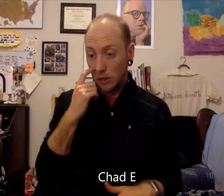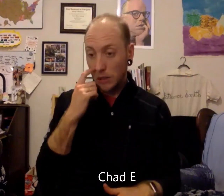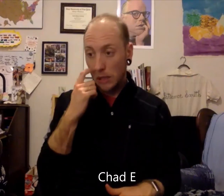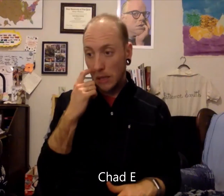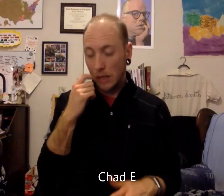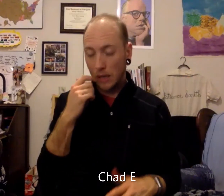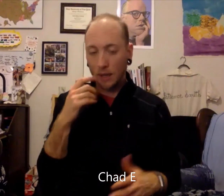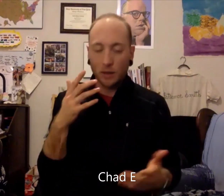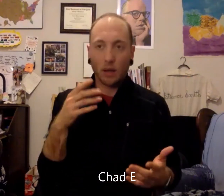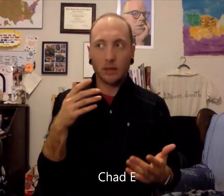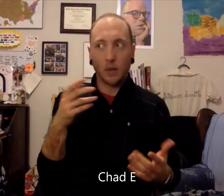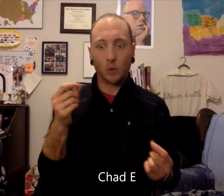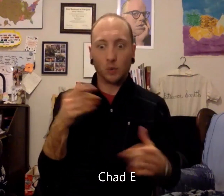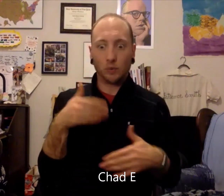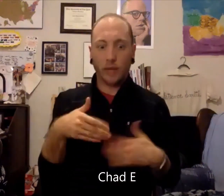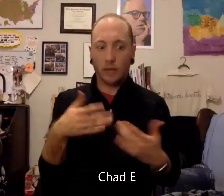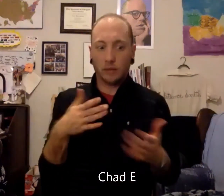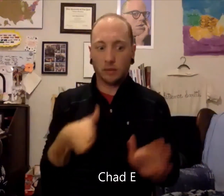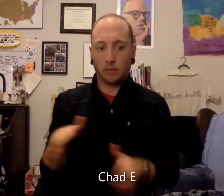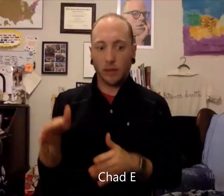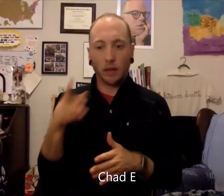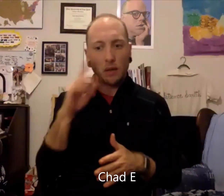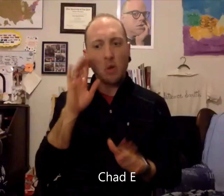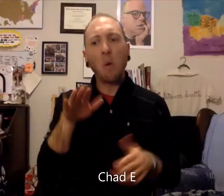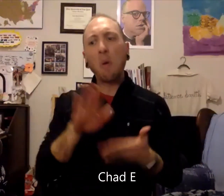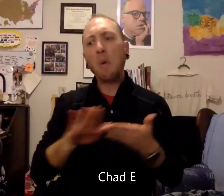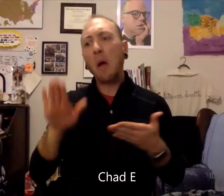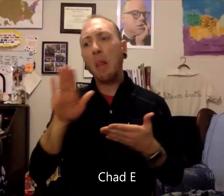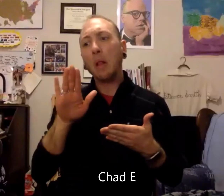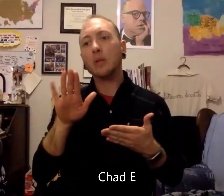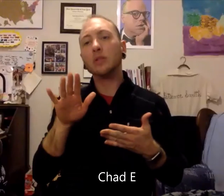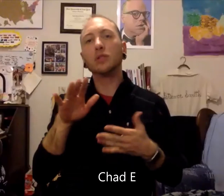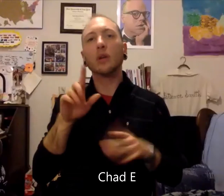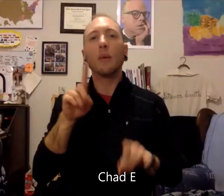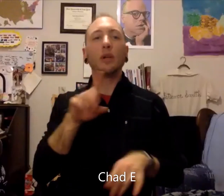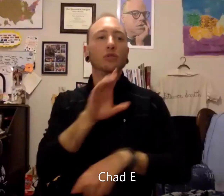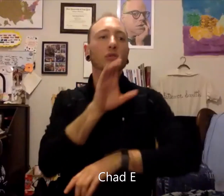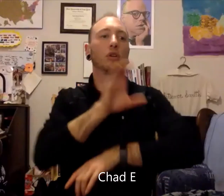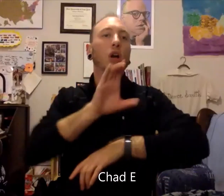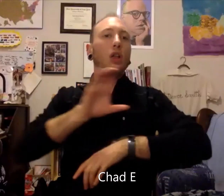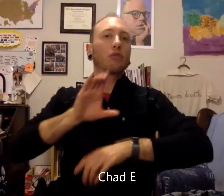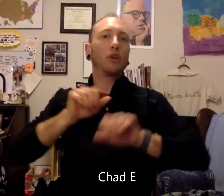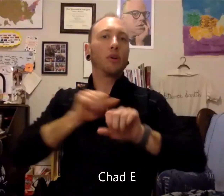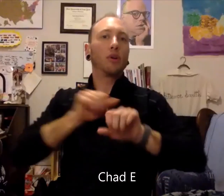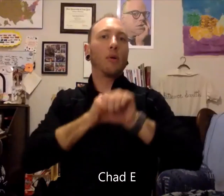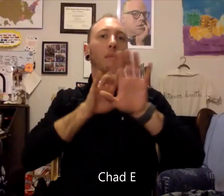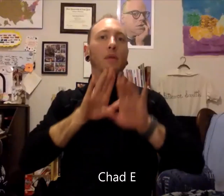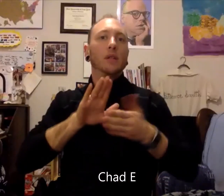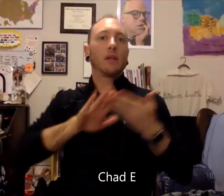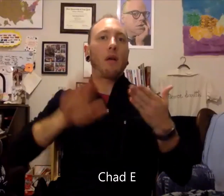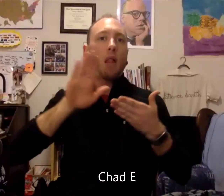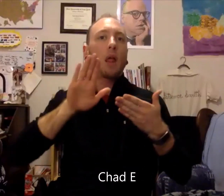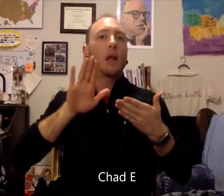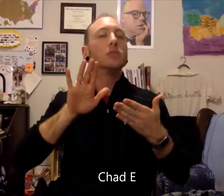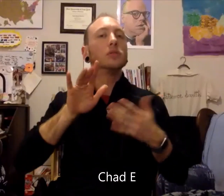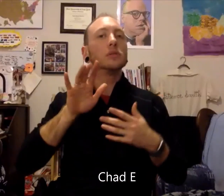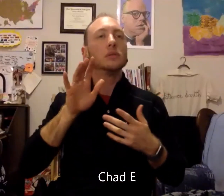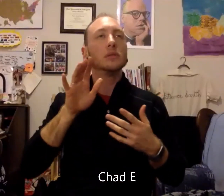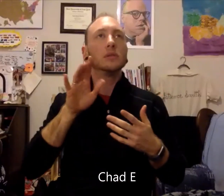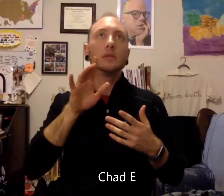decided I was going to do this college called Colorado Mountain College in Glenwood Springs. It was, kind of a crazy